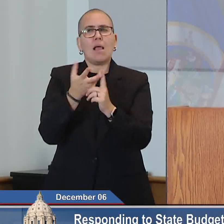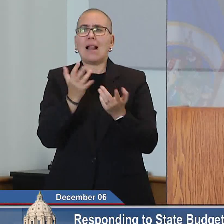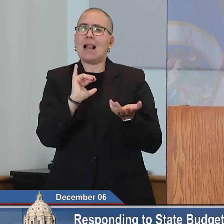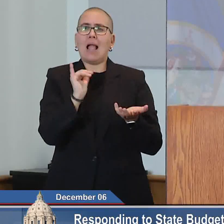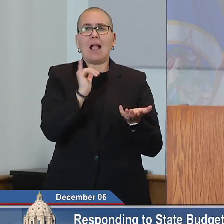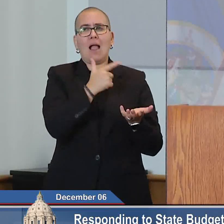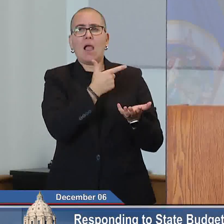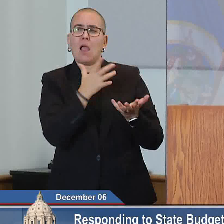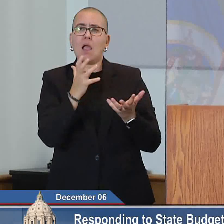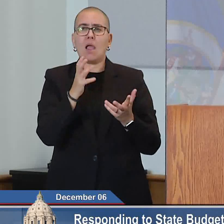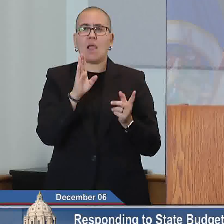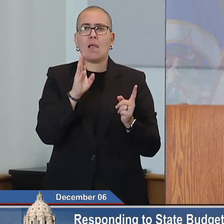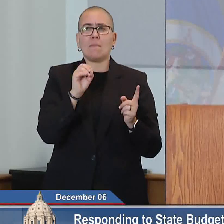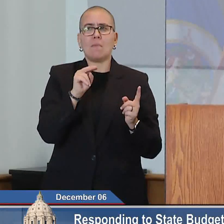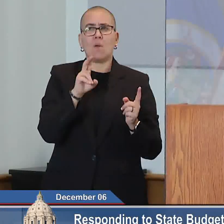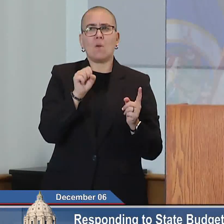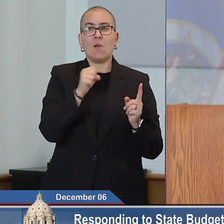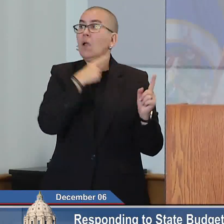areas that we would consider, yes.